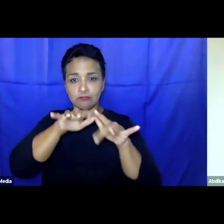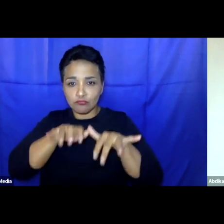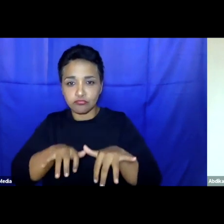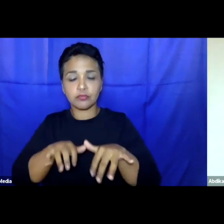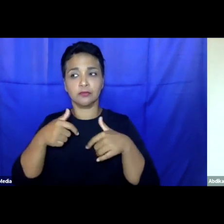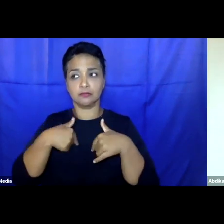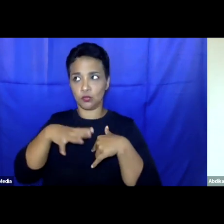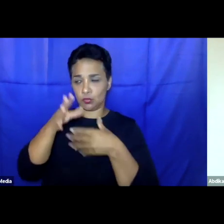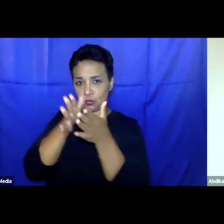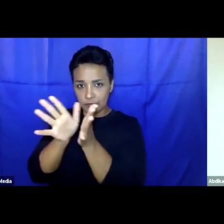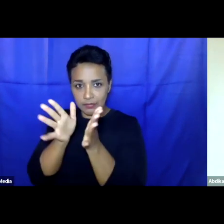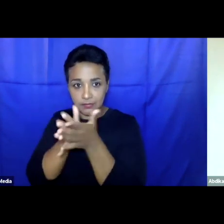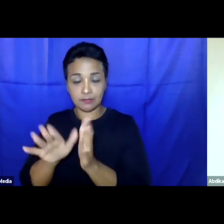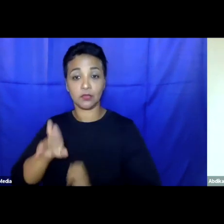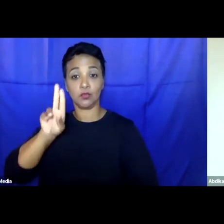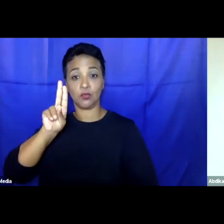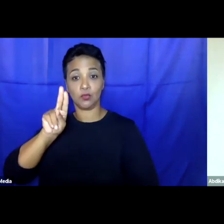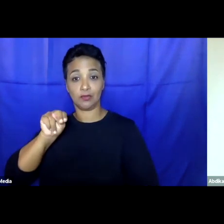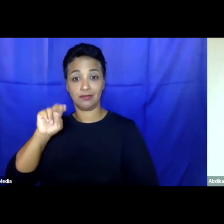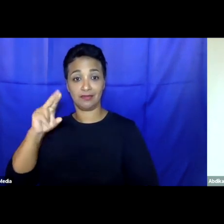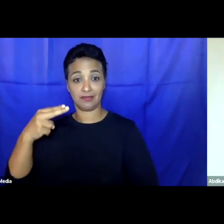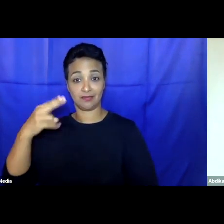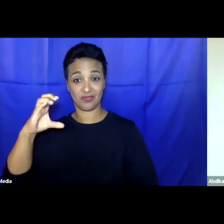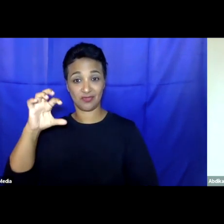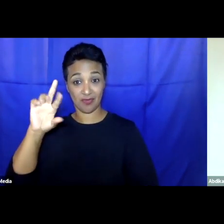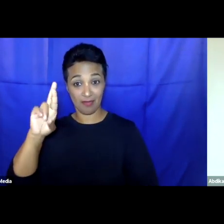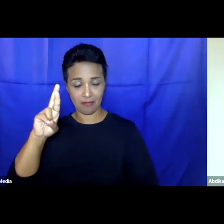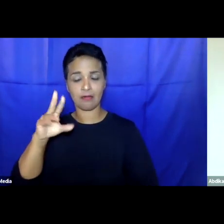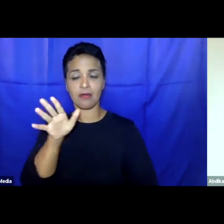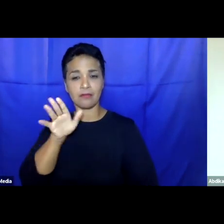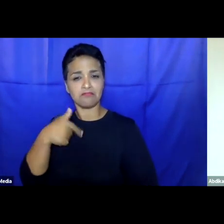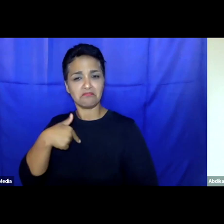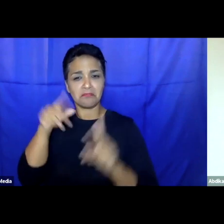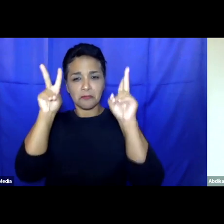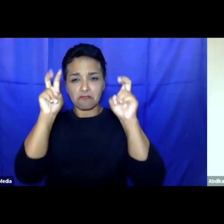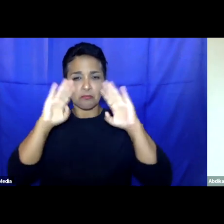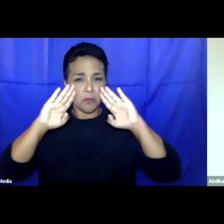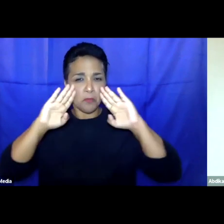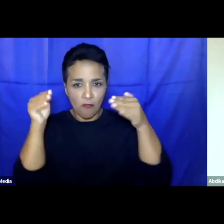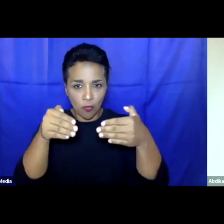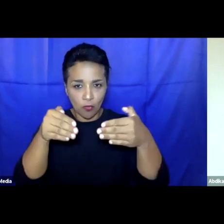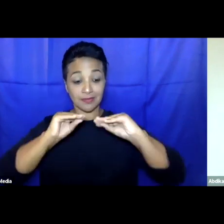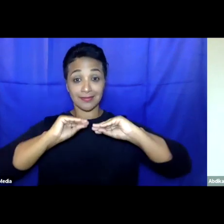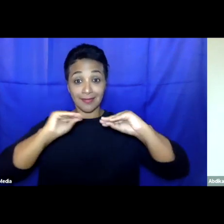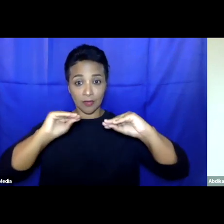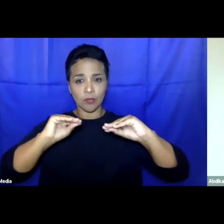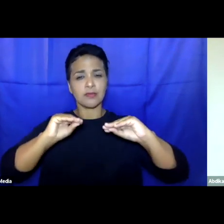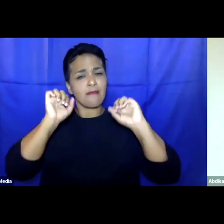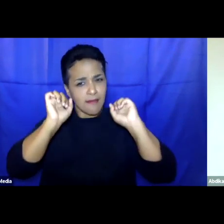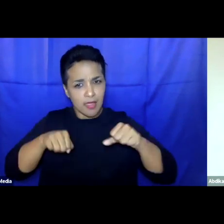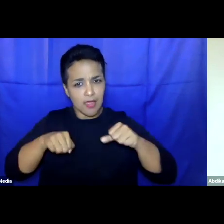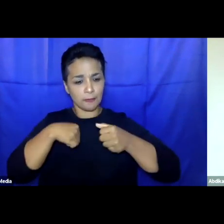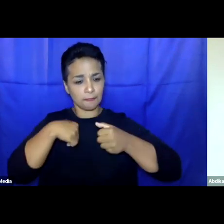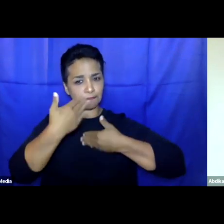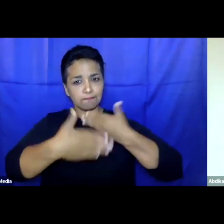explaining to UNHCR that education could be, something durable that, if it is